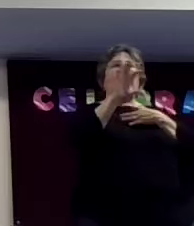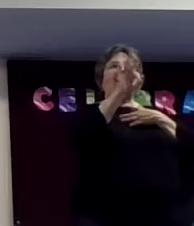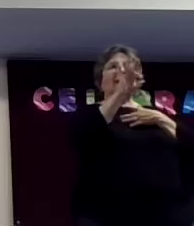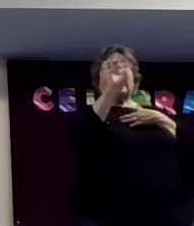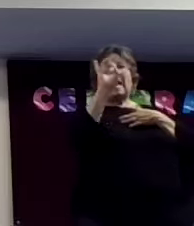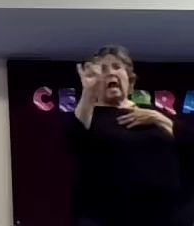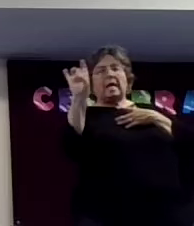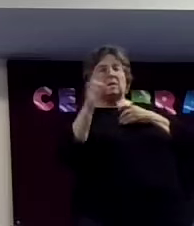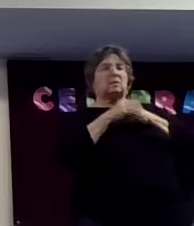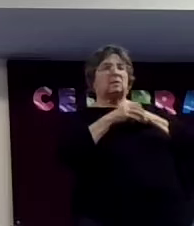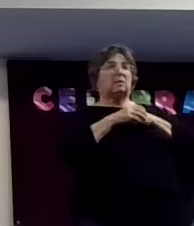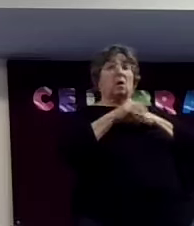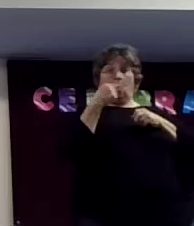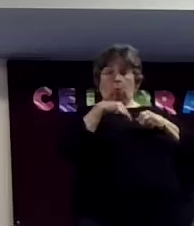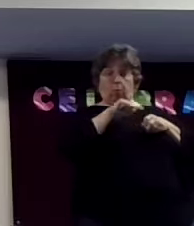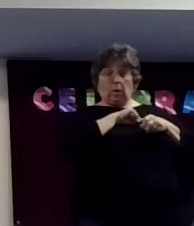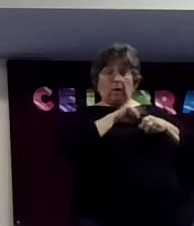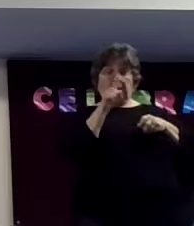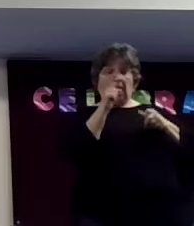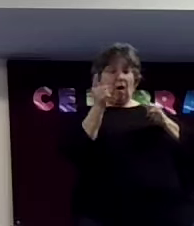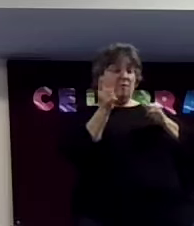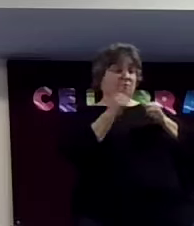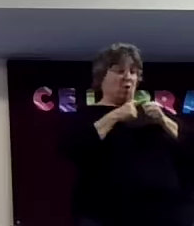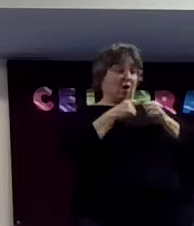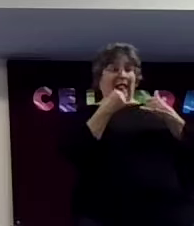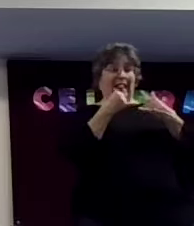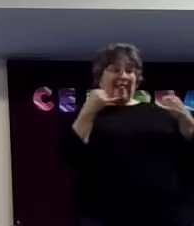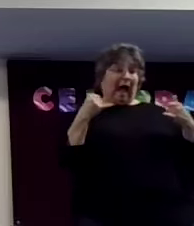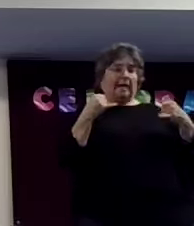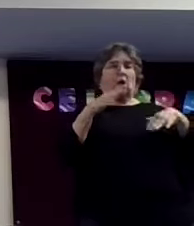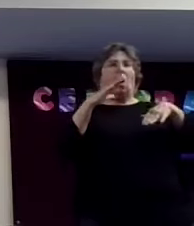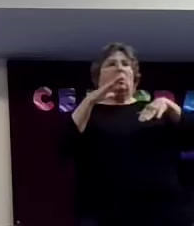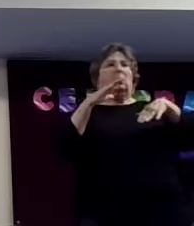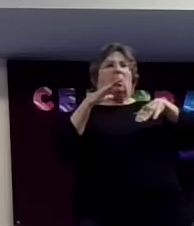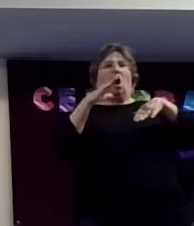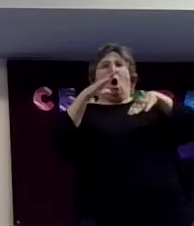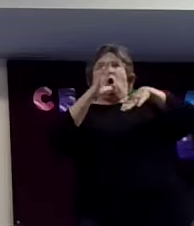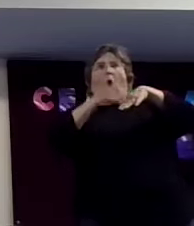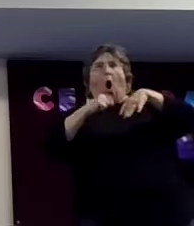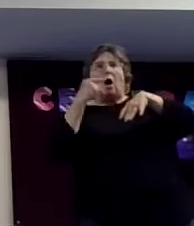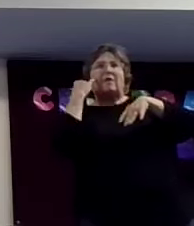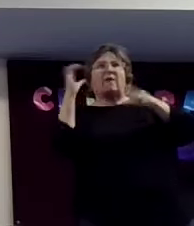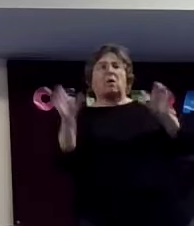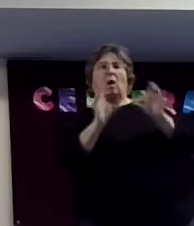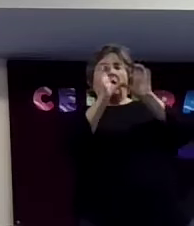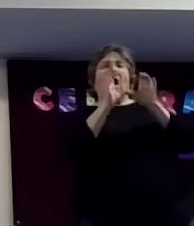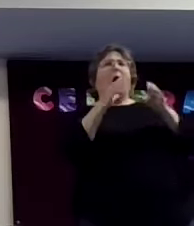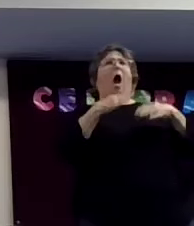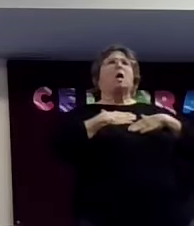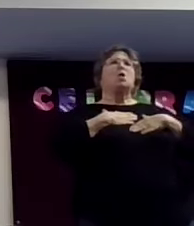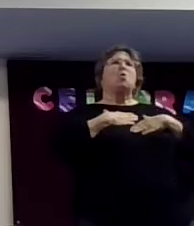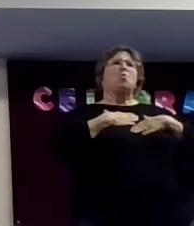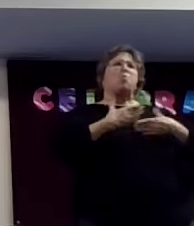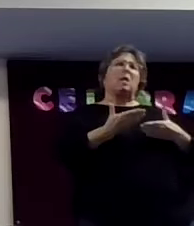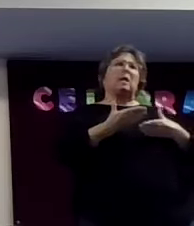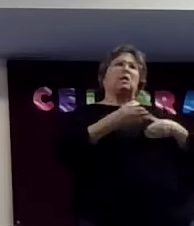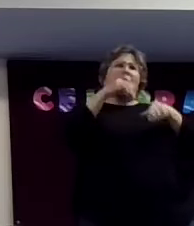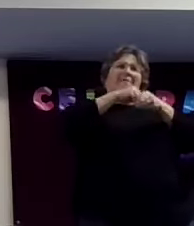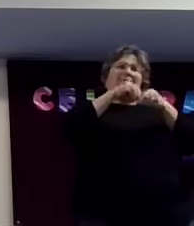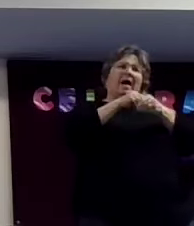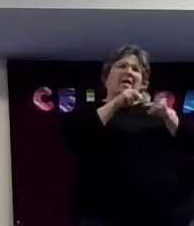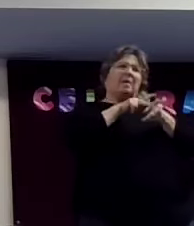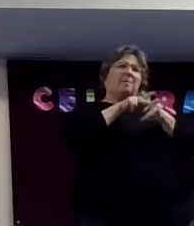988, and so like, would we be like the first line of offense, and are you guys willing to invest in our